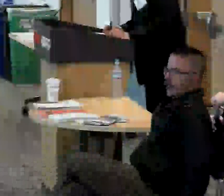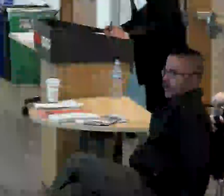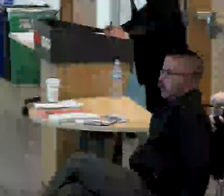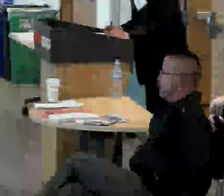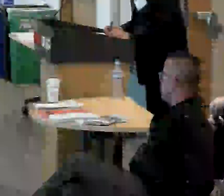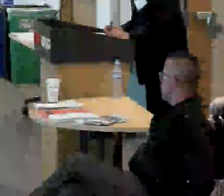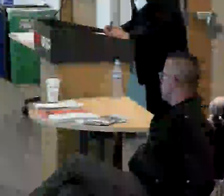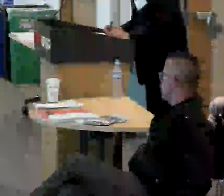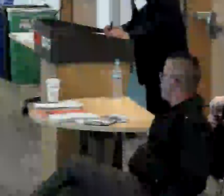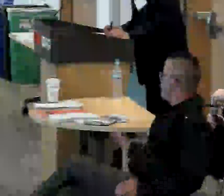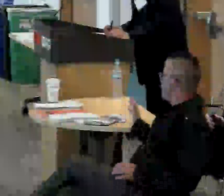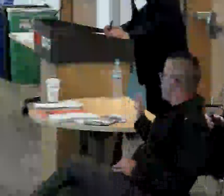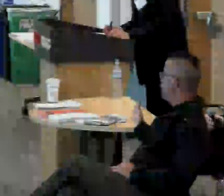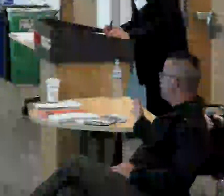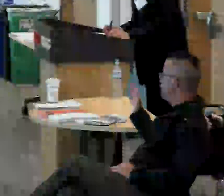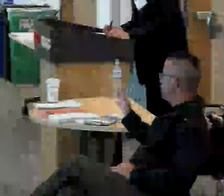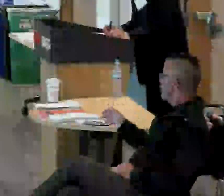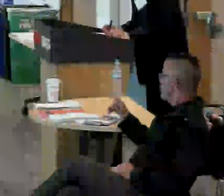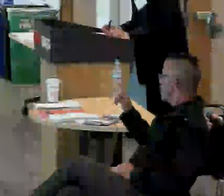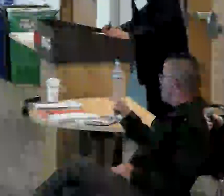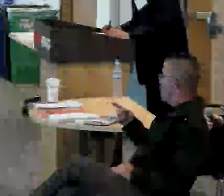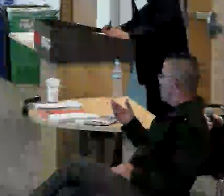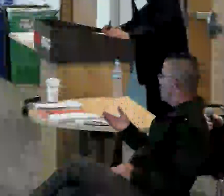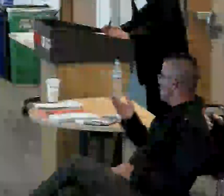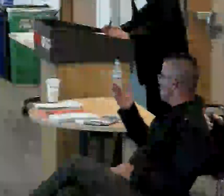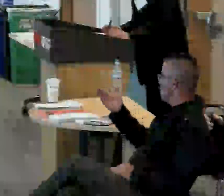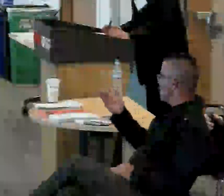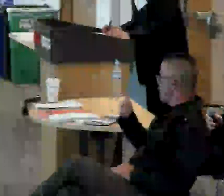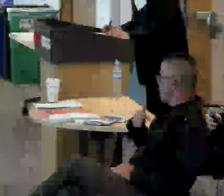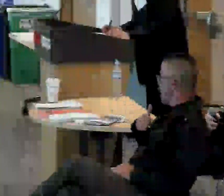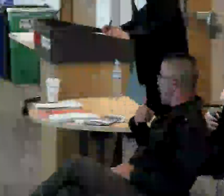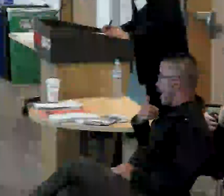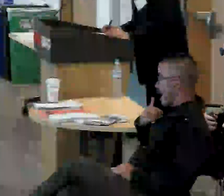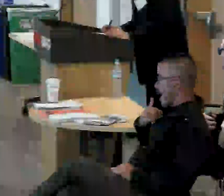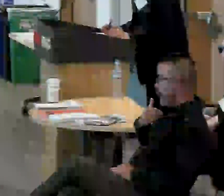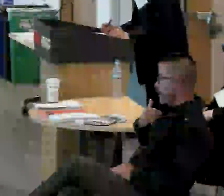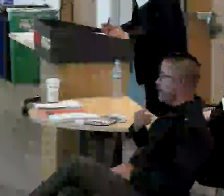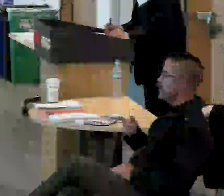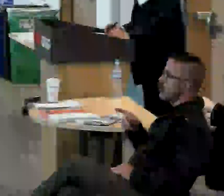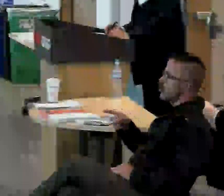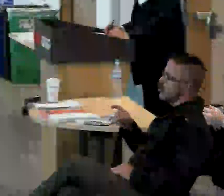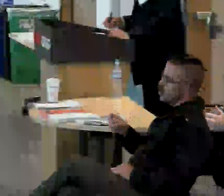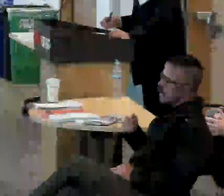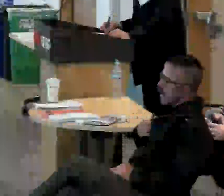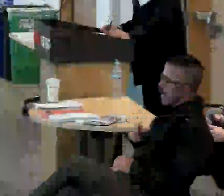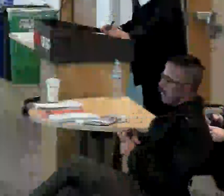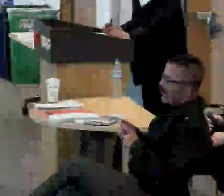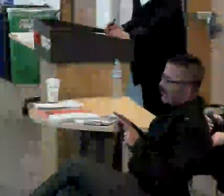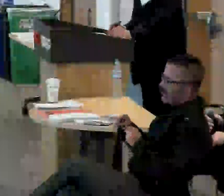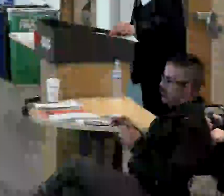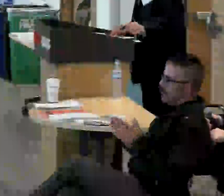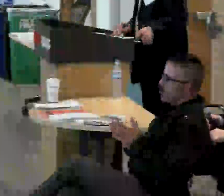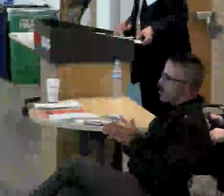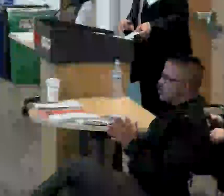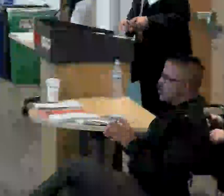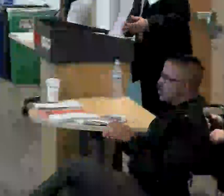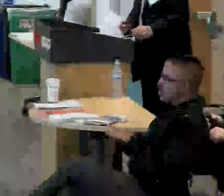The only suggestion I may have is just have brochures available in public places, you know, banks,